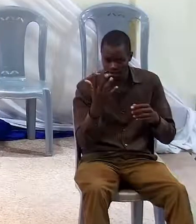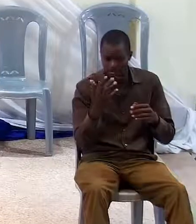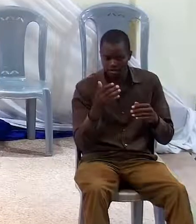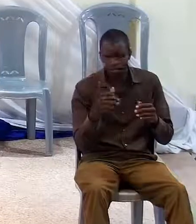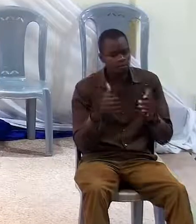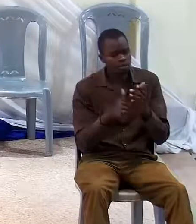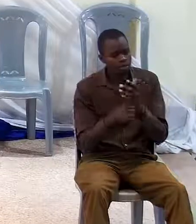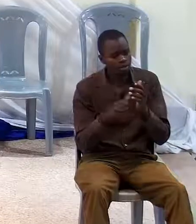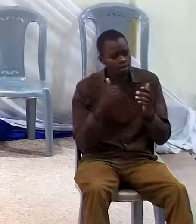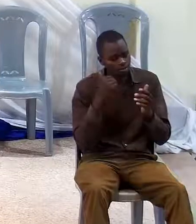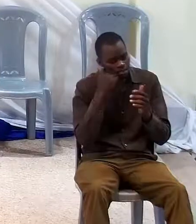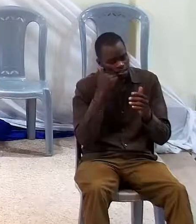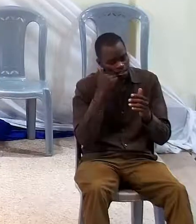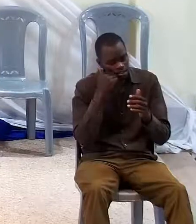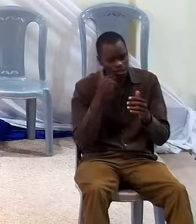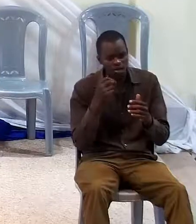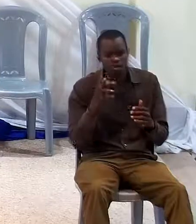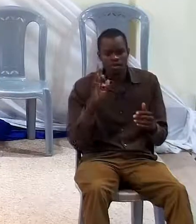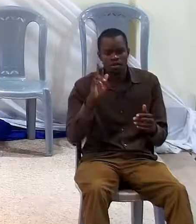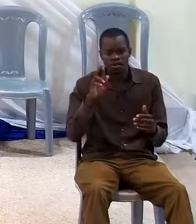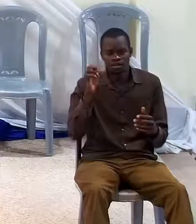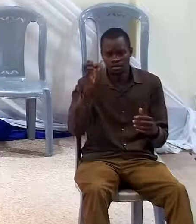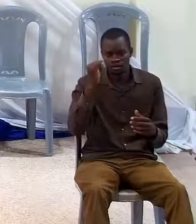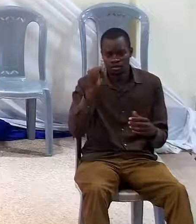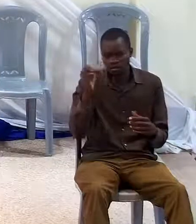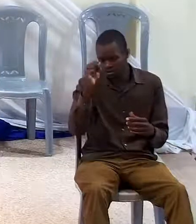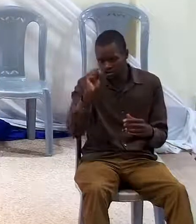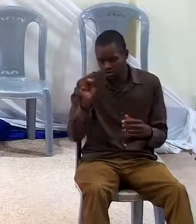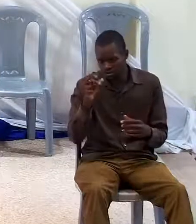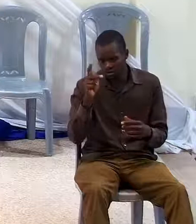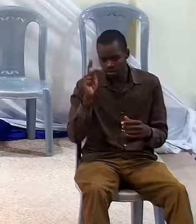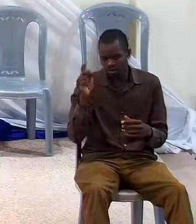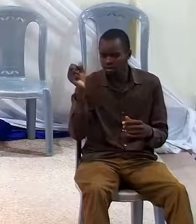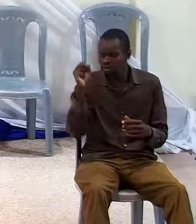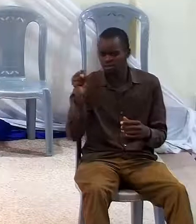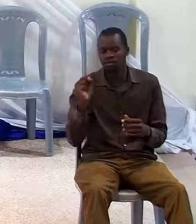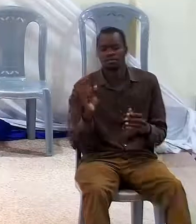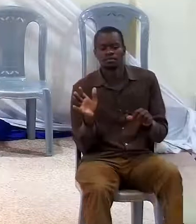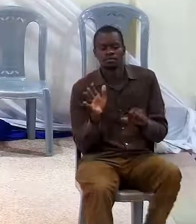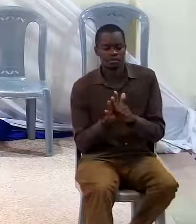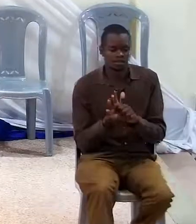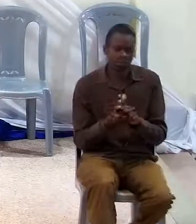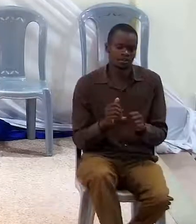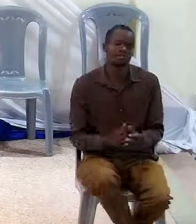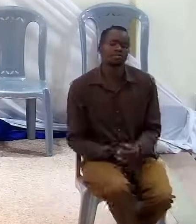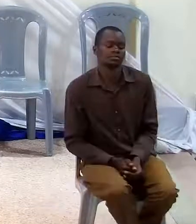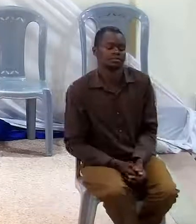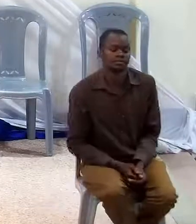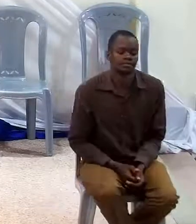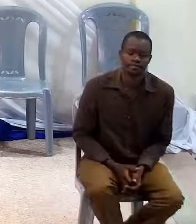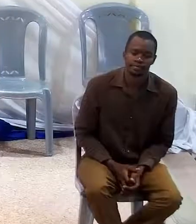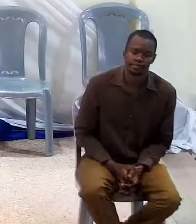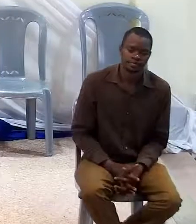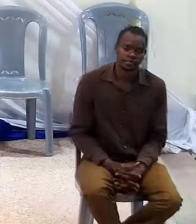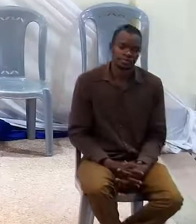of infectious disease. When you become sick, when you're underweight, Healing process takes